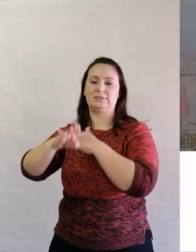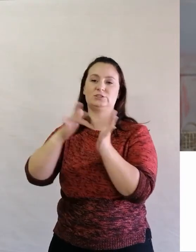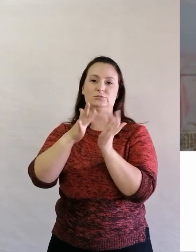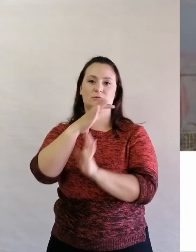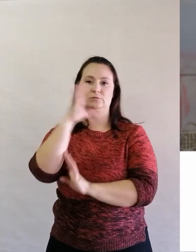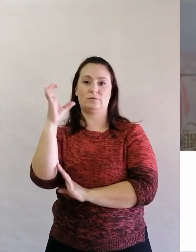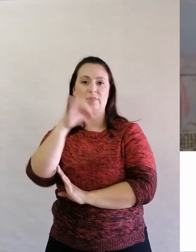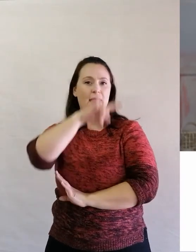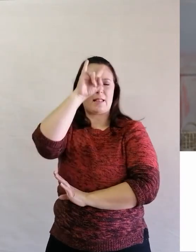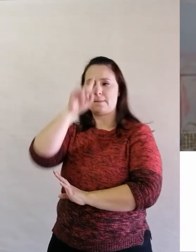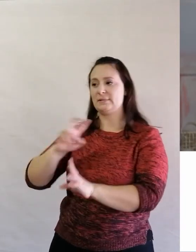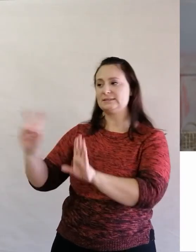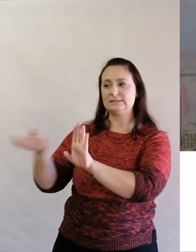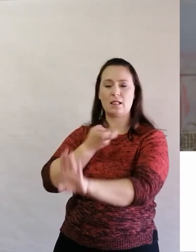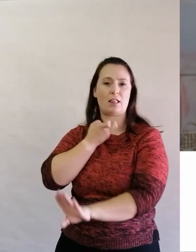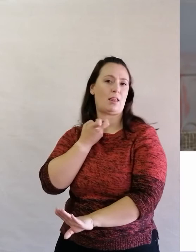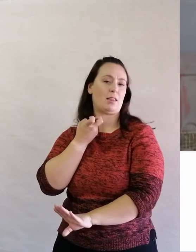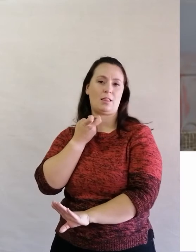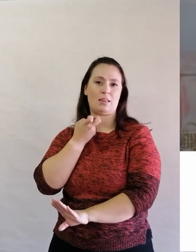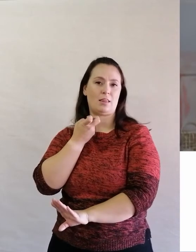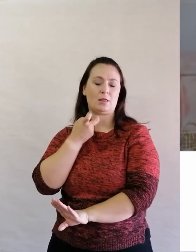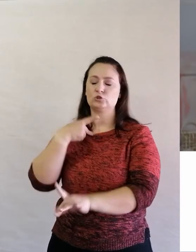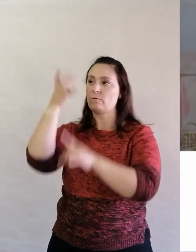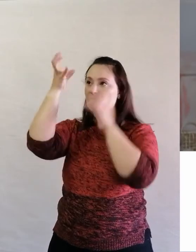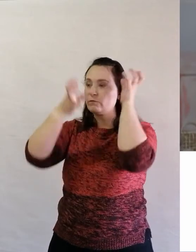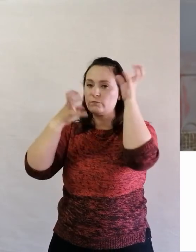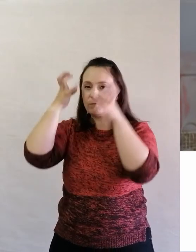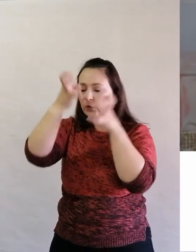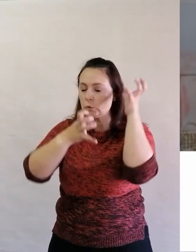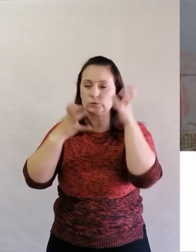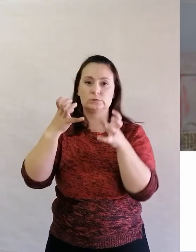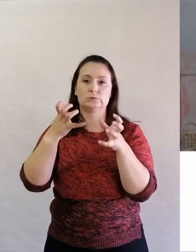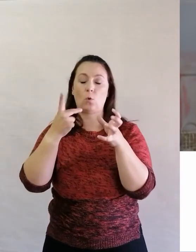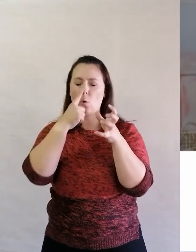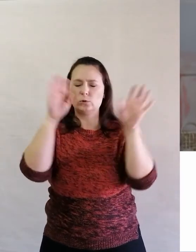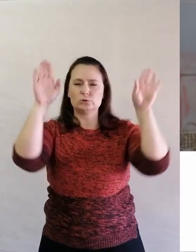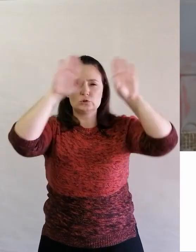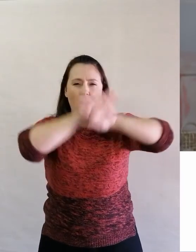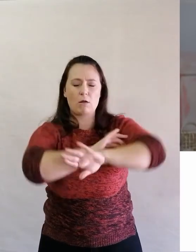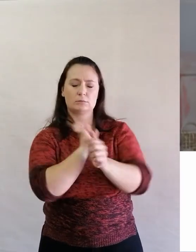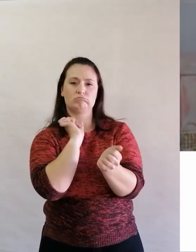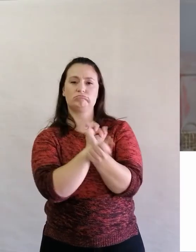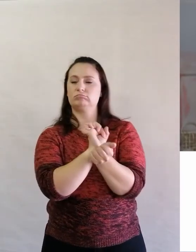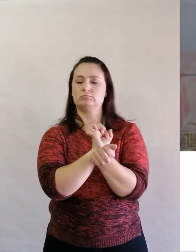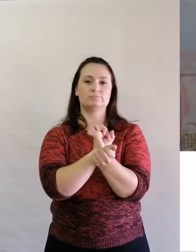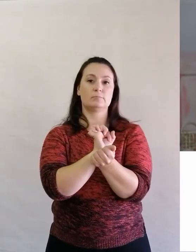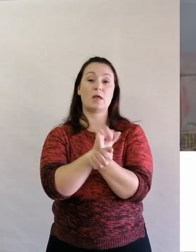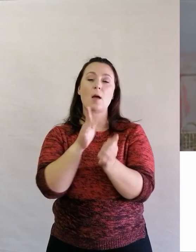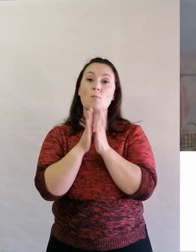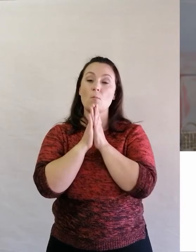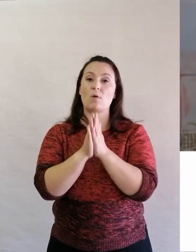to steal that hope, Lord. We don't want the enemy to confuse us. We don't want the enemy to keep us in darkness. And so I just pray now for